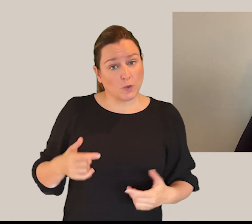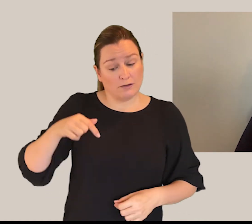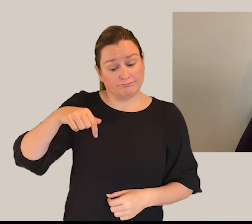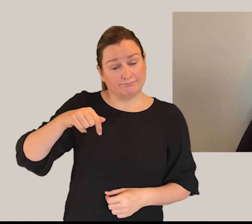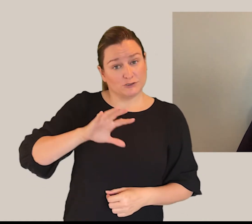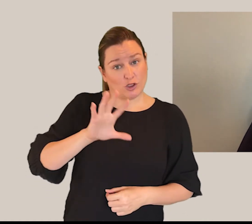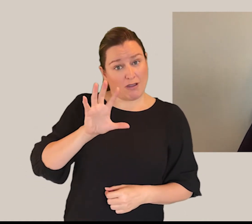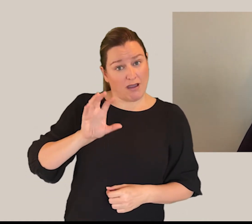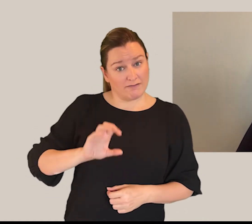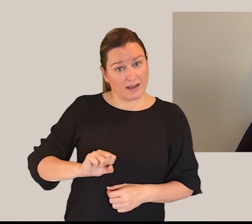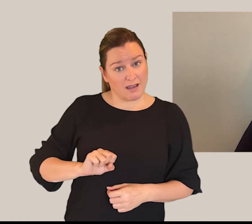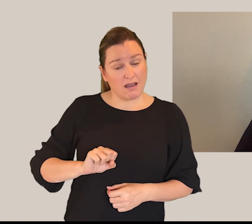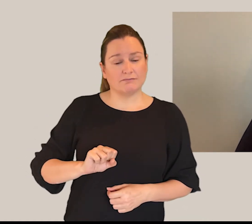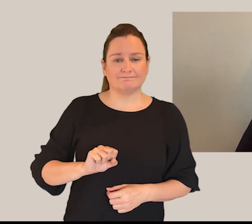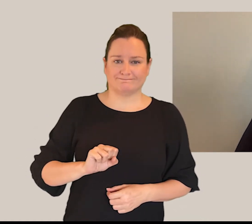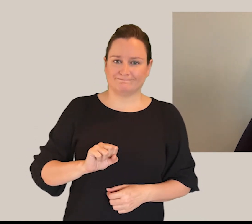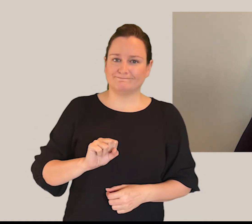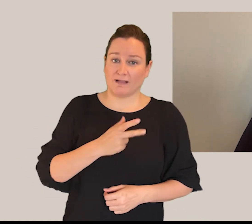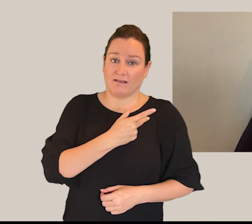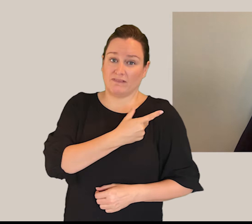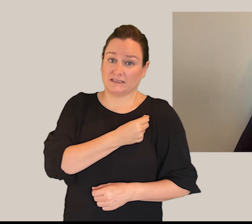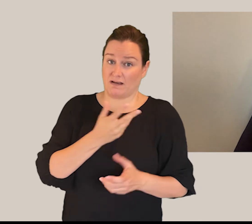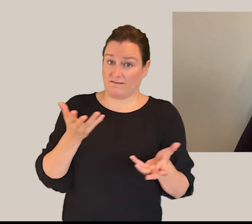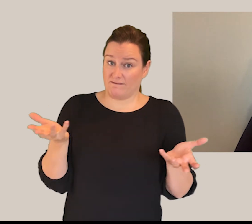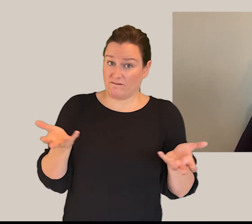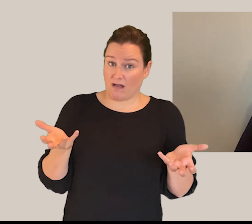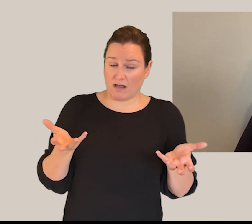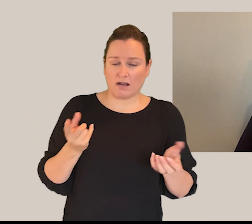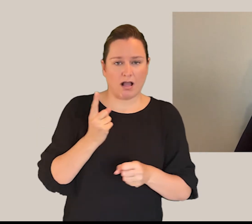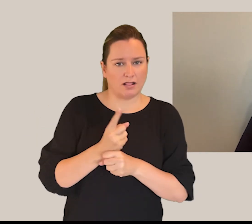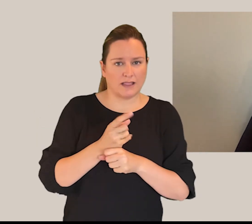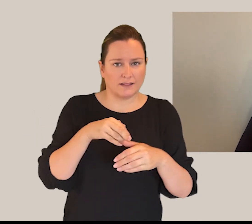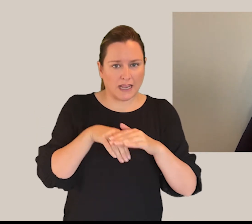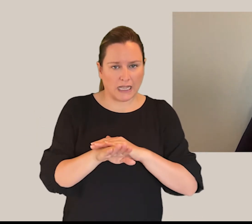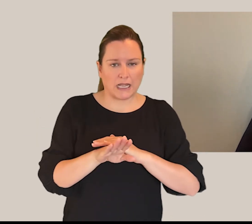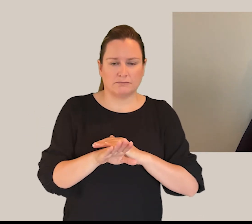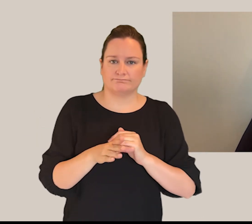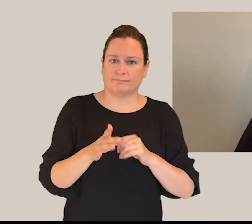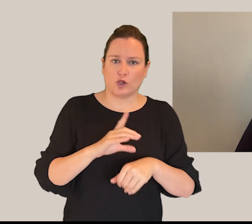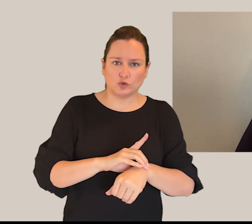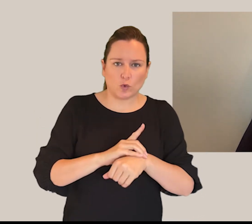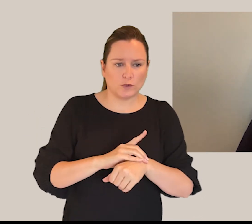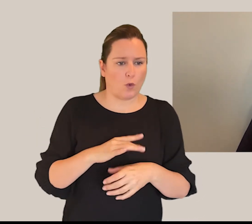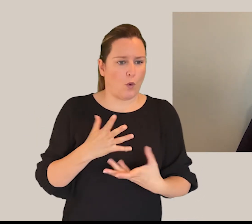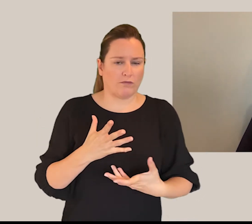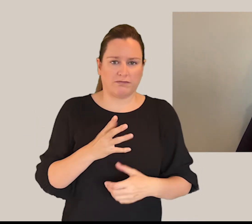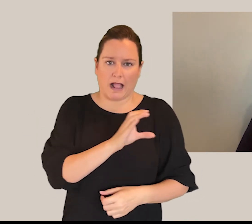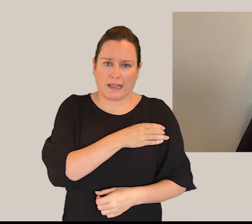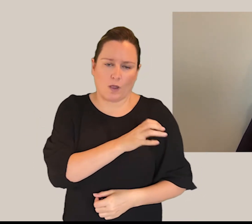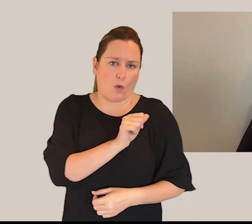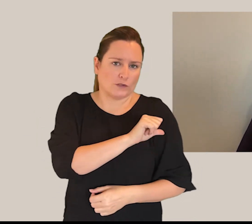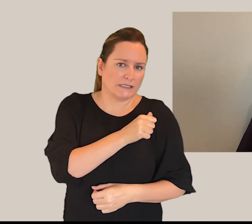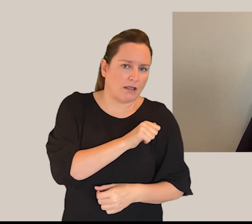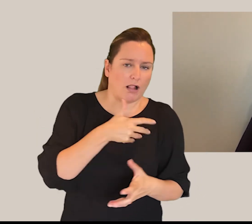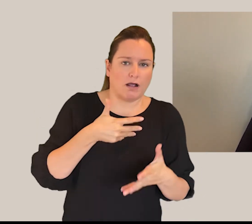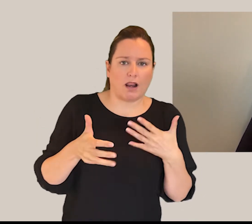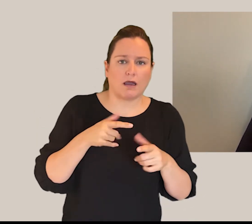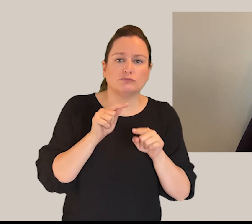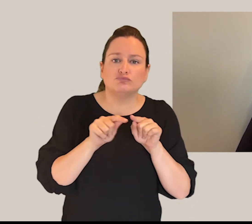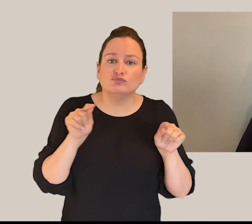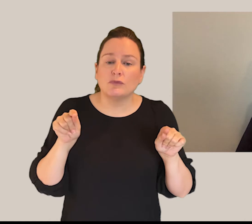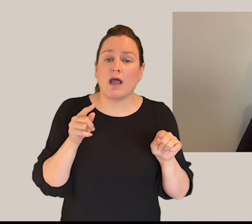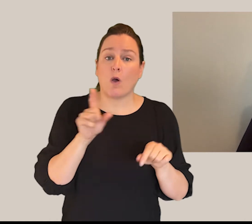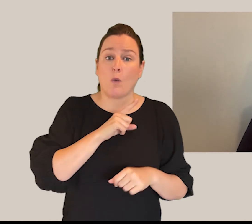So in South Africa, all vaccinations will take place at medical facilities or facilities equipped to assist with